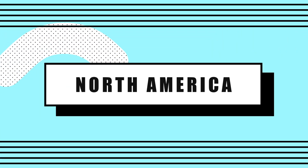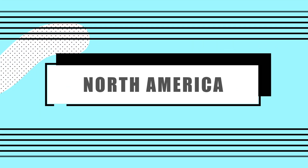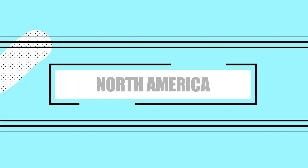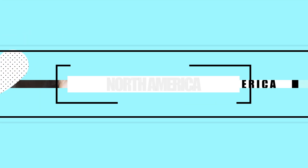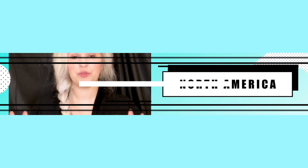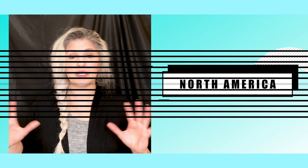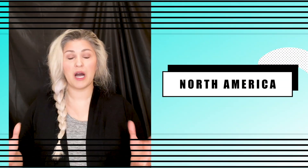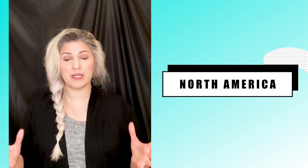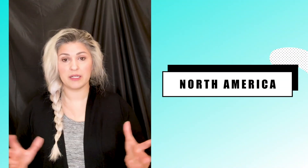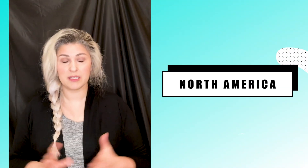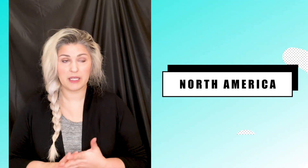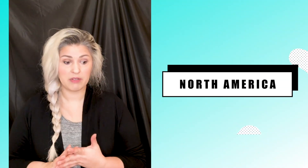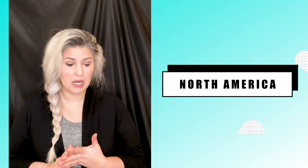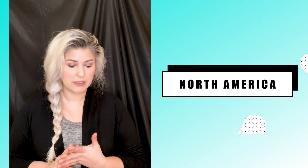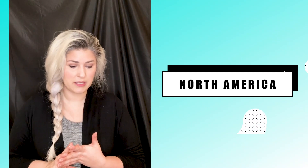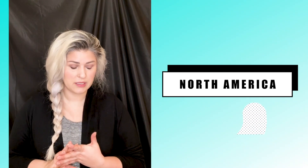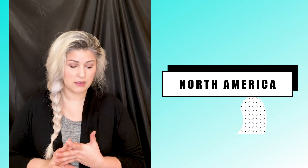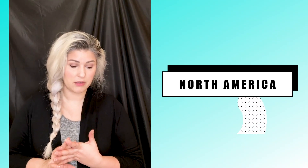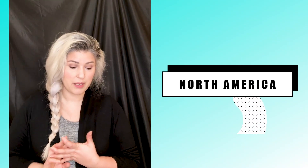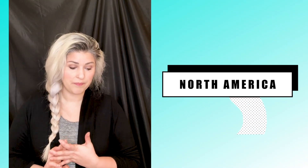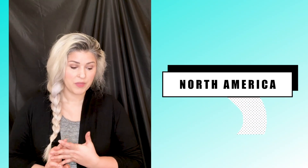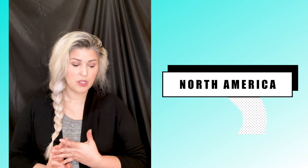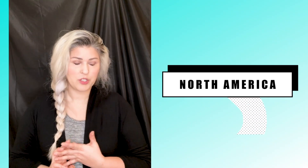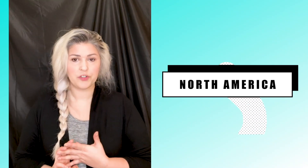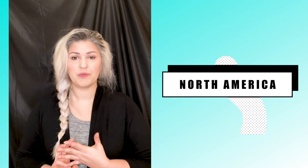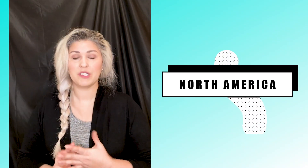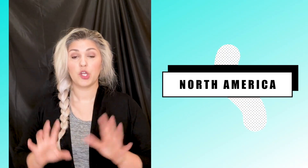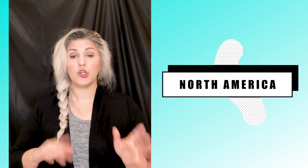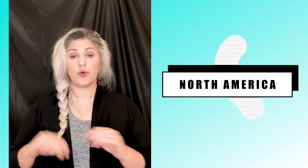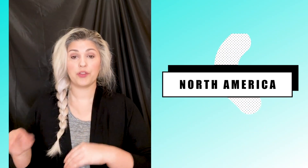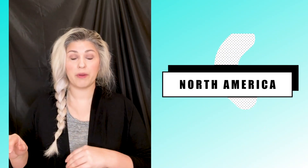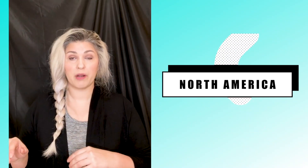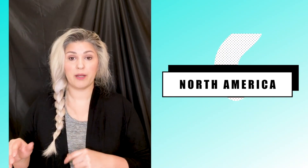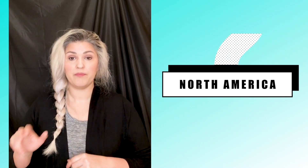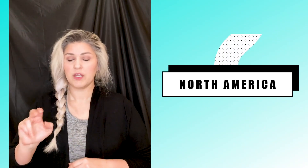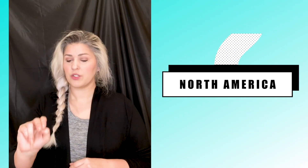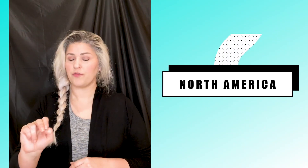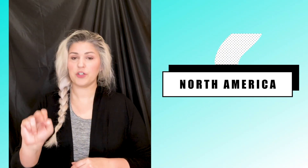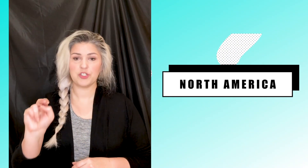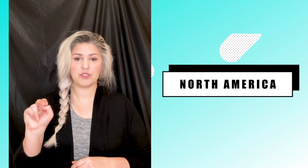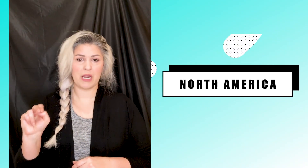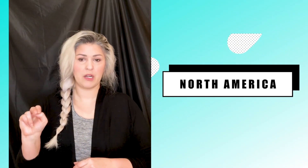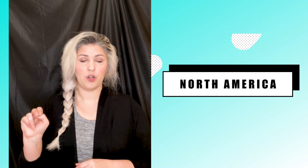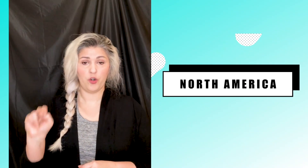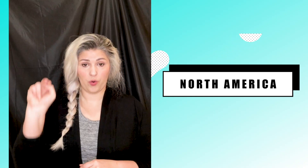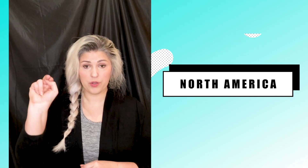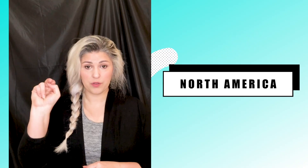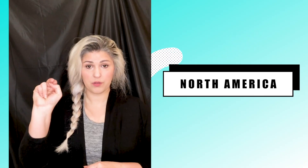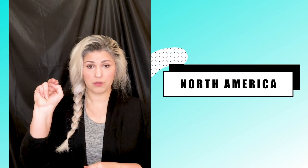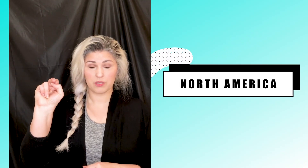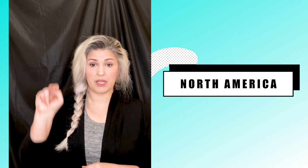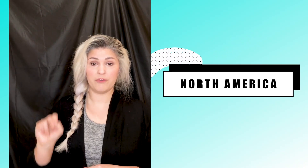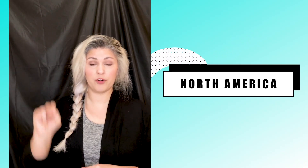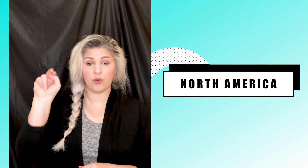So first we're going to do the continents, the 7 continents, okay? So the first one is North America. So first you sign